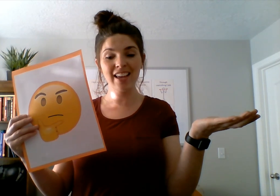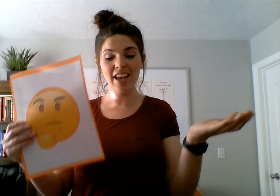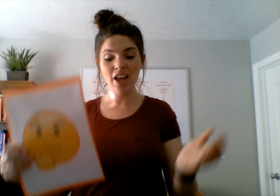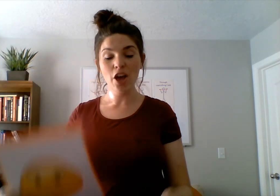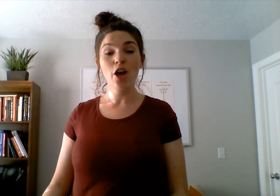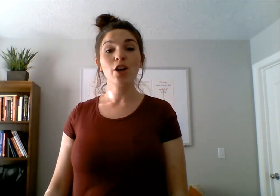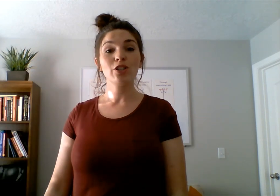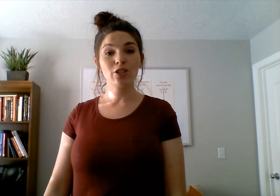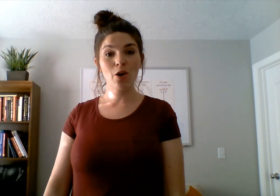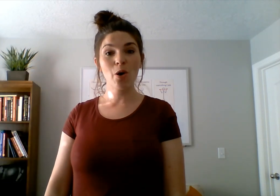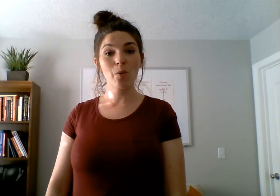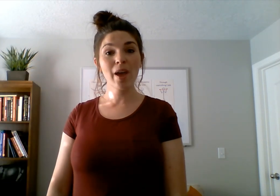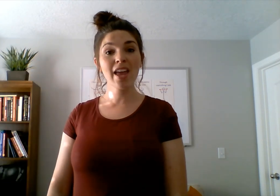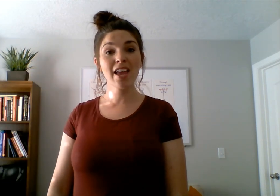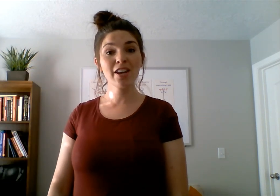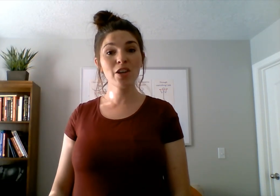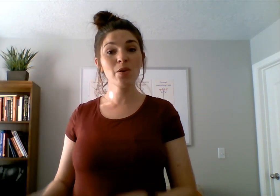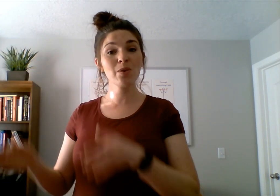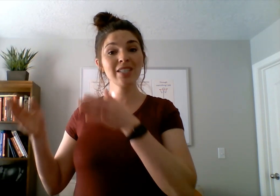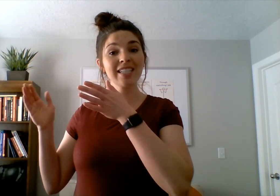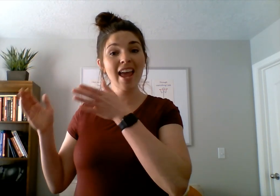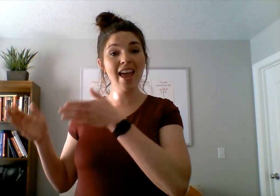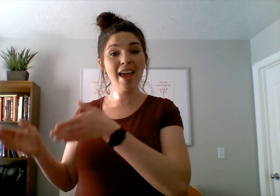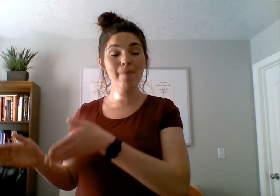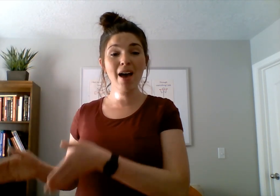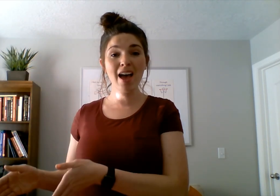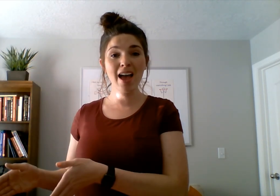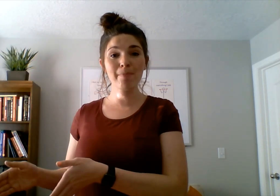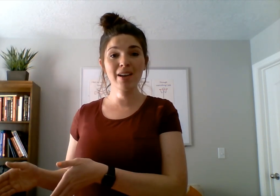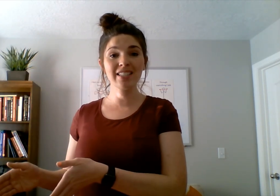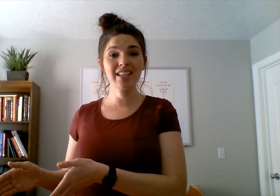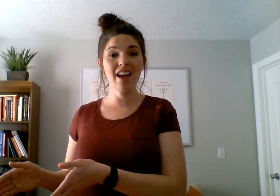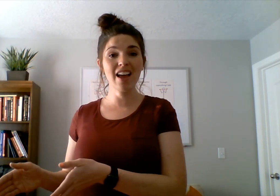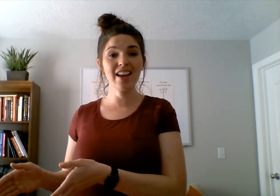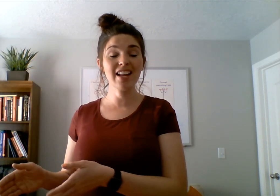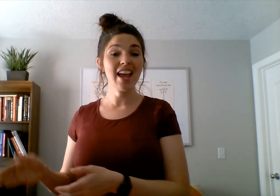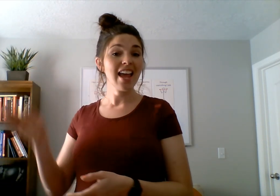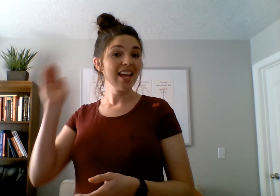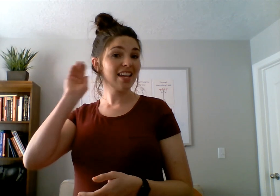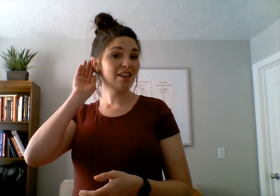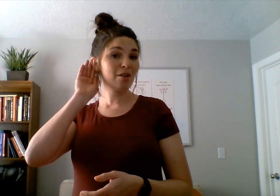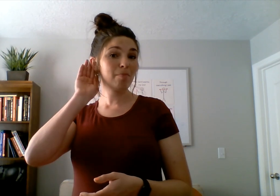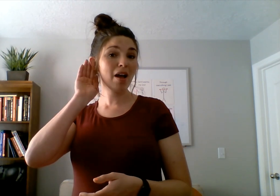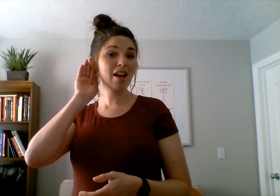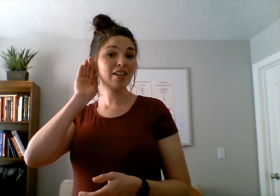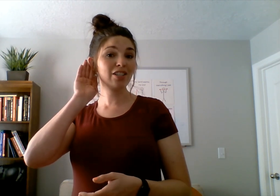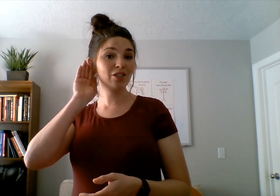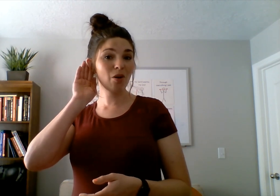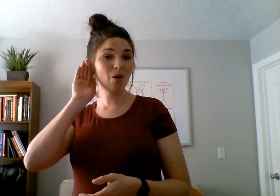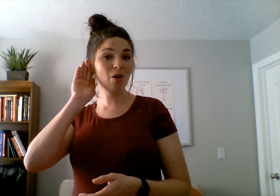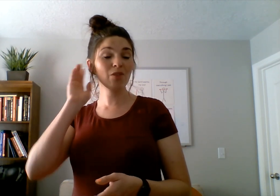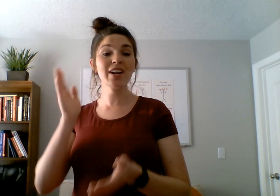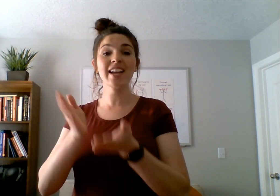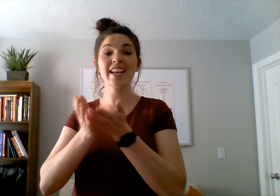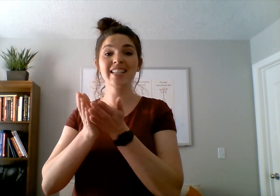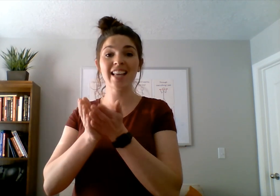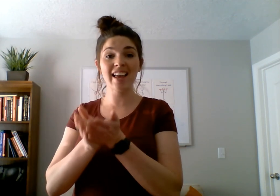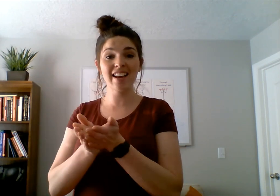So when you stay by my side, hear my stories at